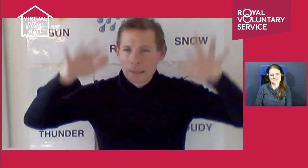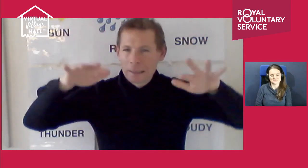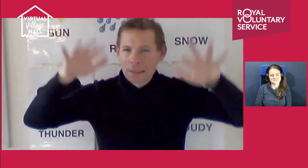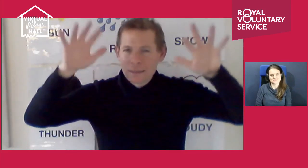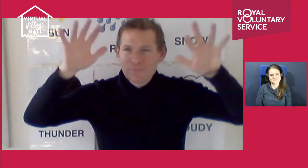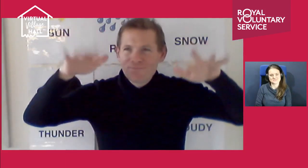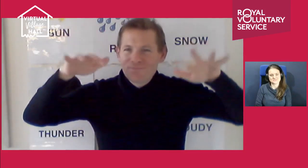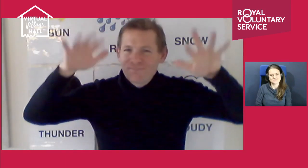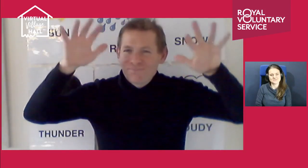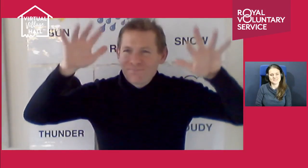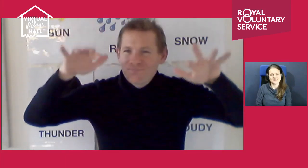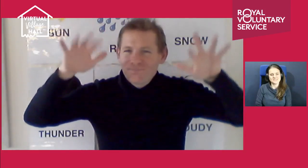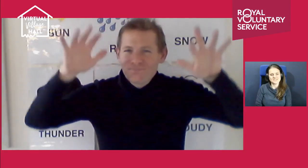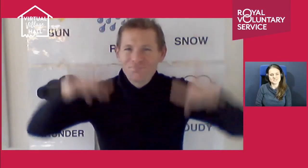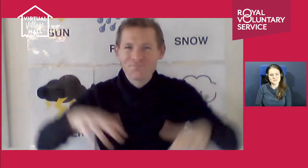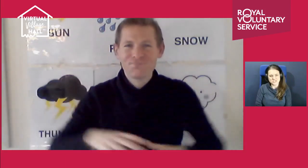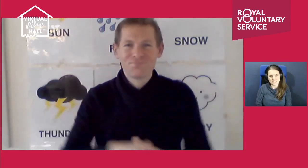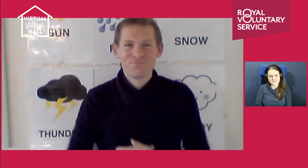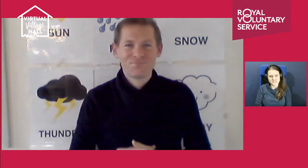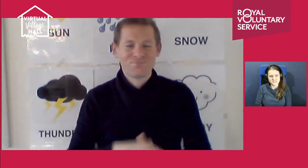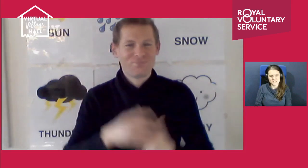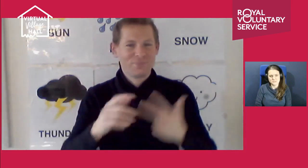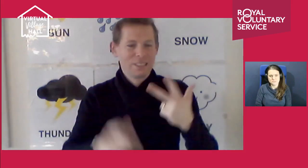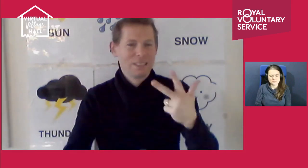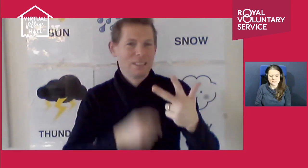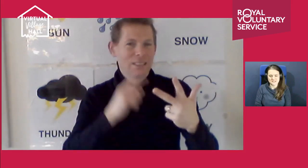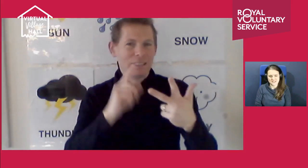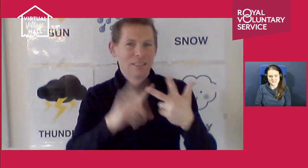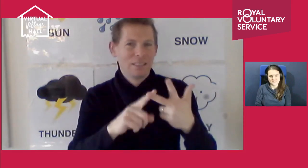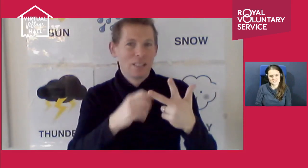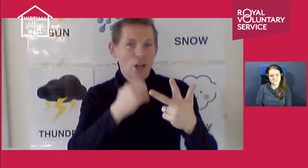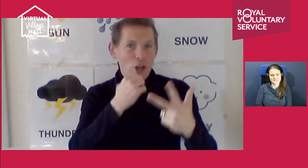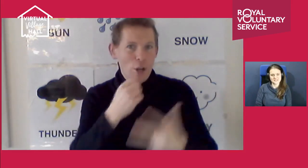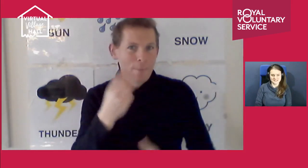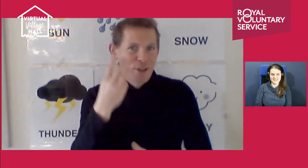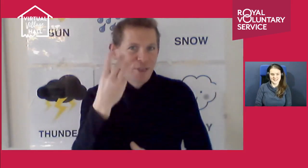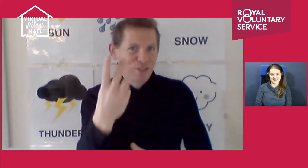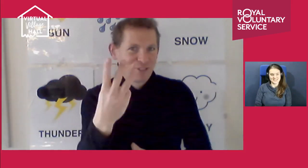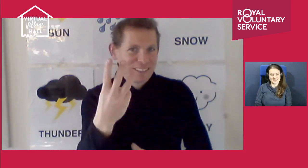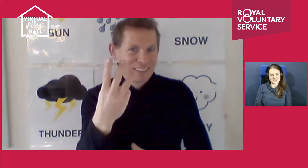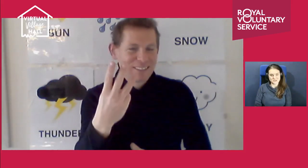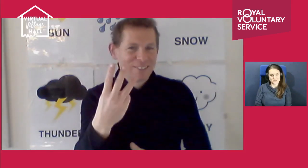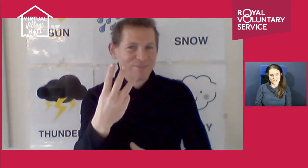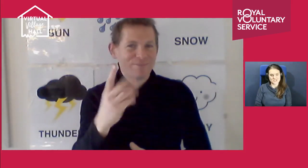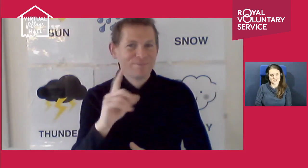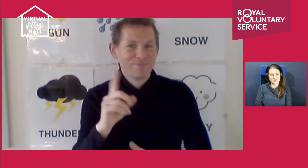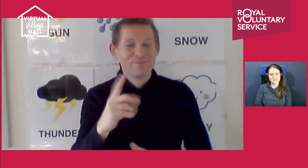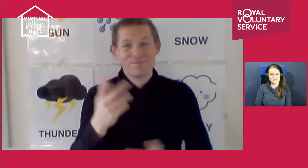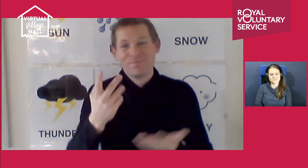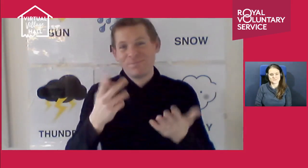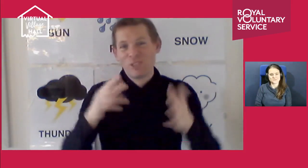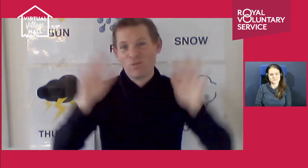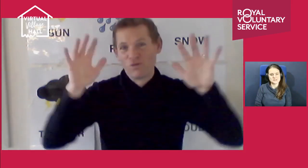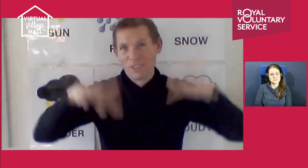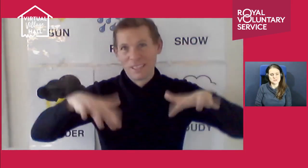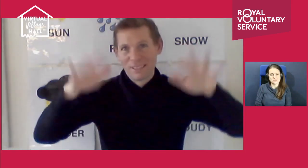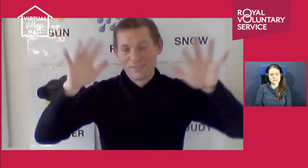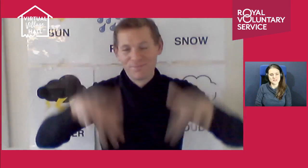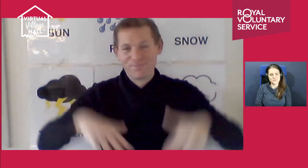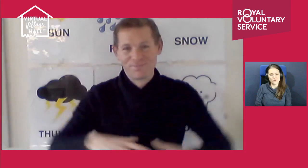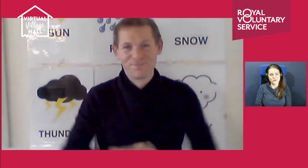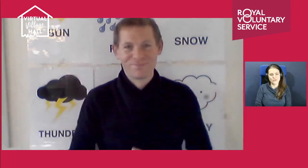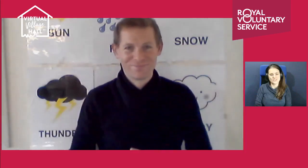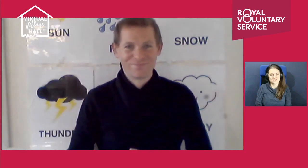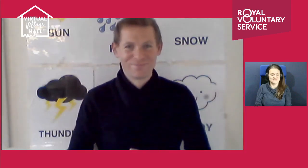rain. Just a bit gentle, a bit mizzly. And the third question, number